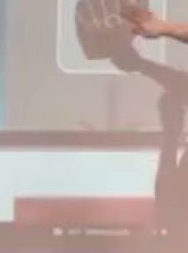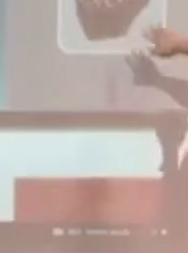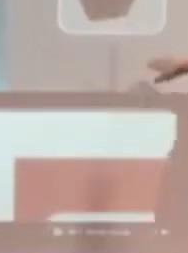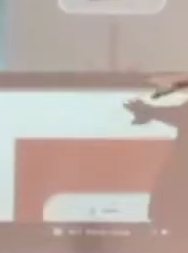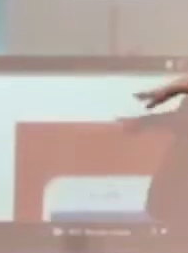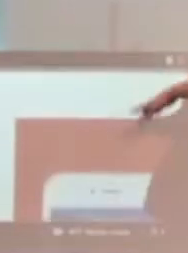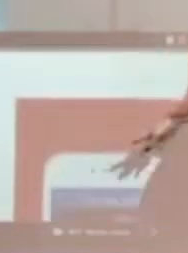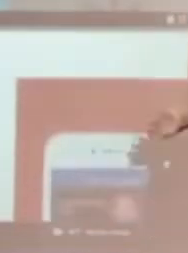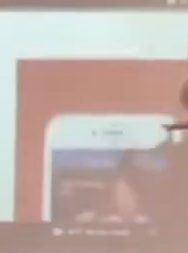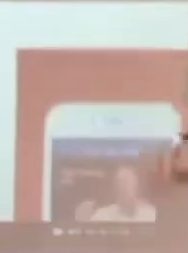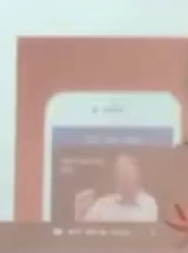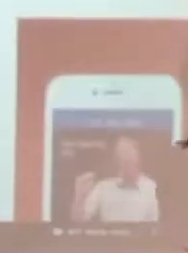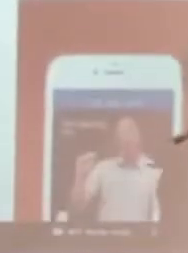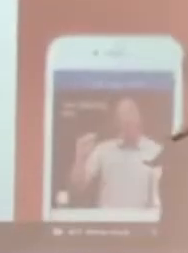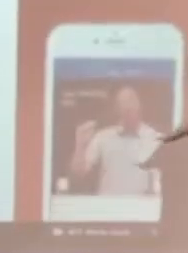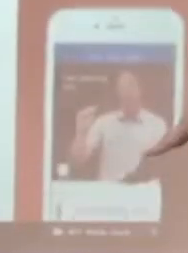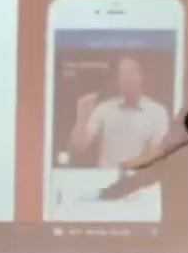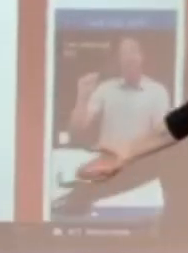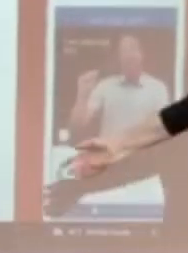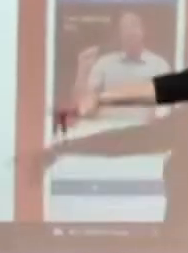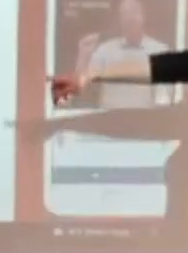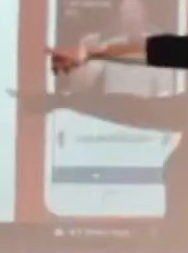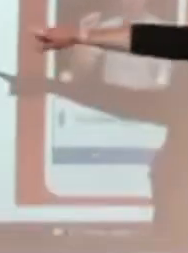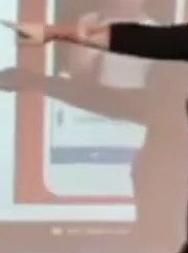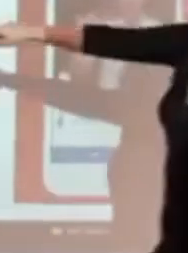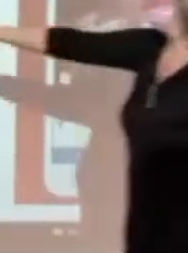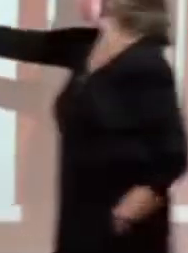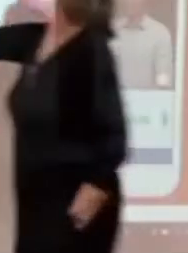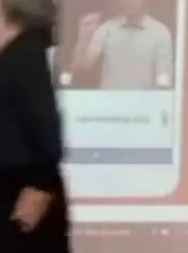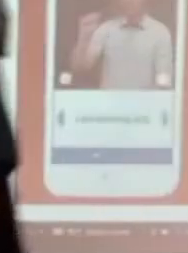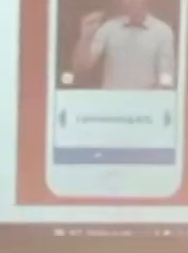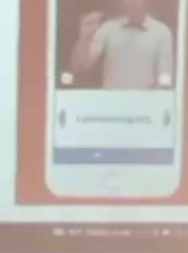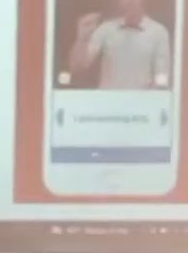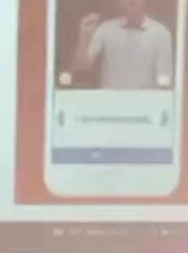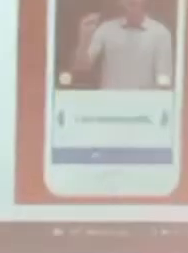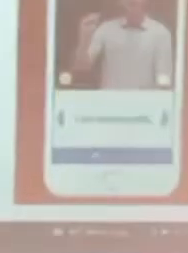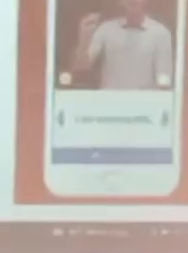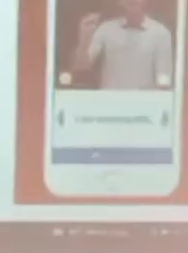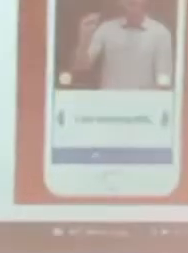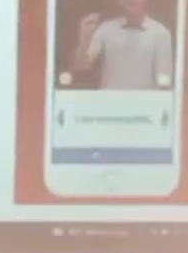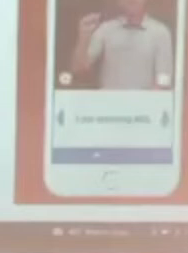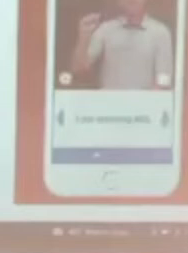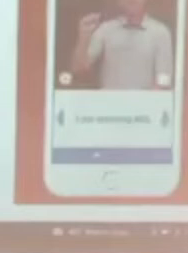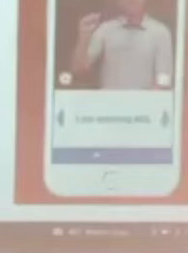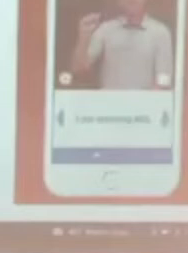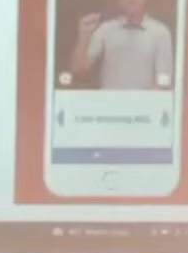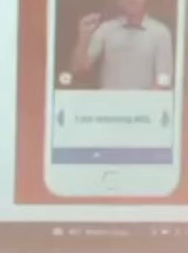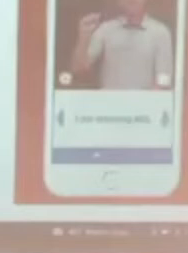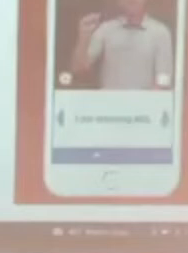the layout of it. So if you're home and you can't see my phone, so this is what it is. So you can click on different categories. Now